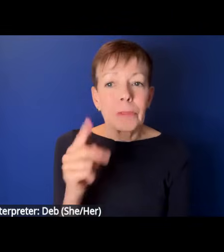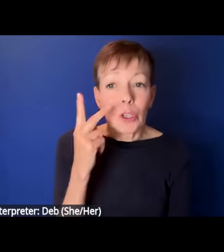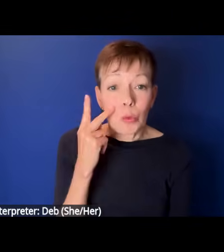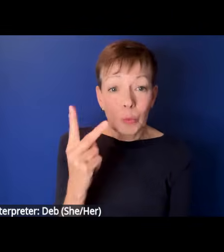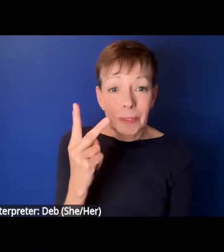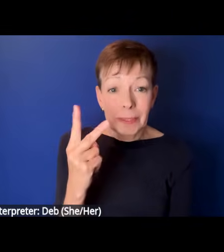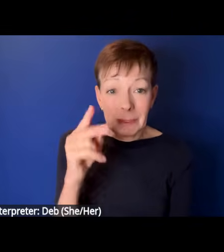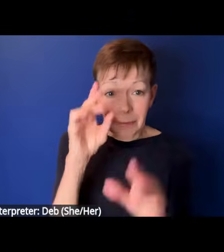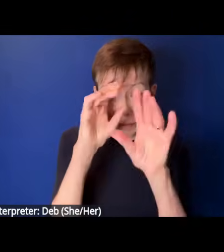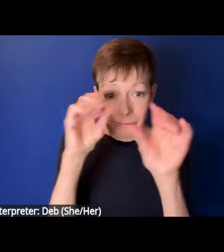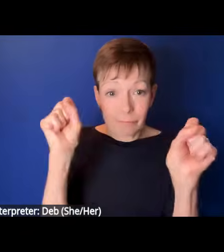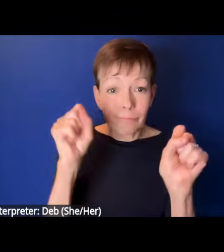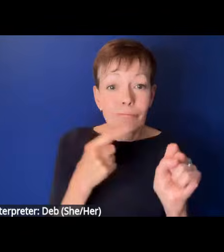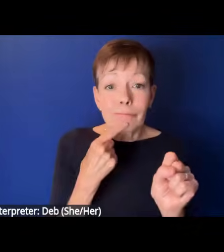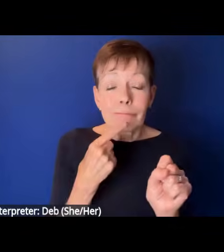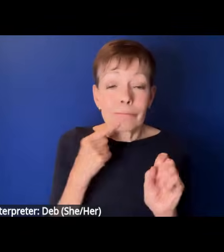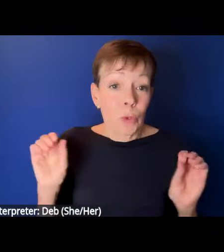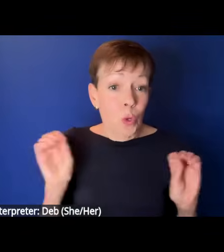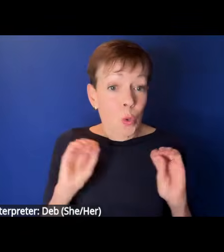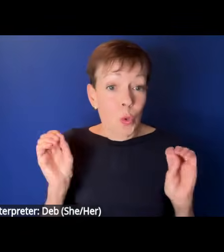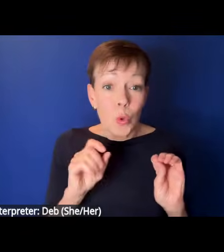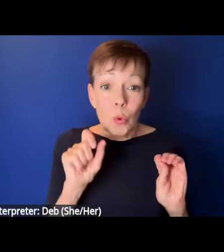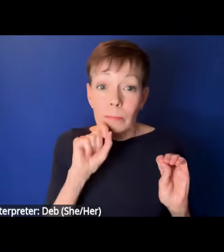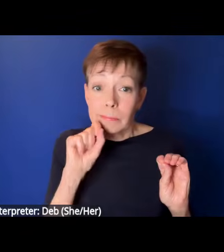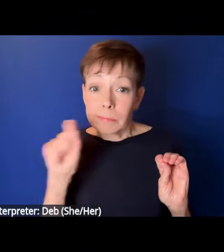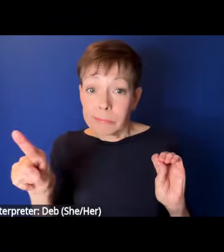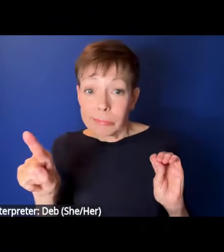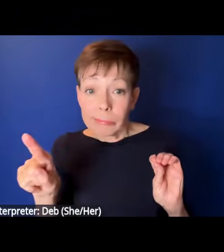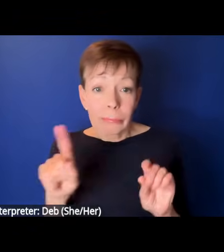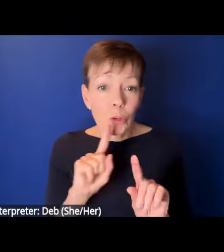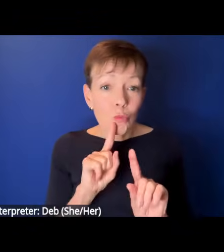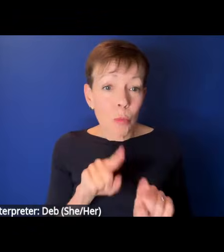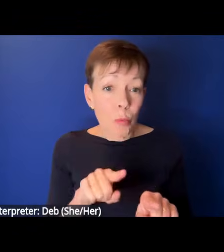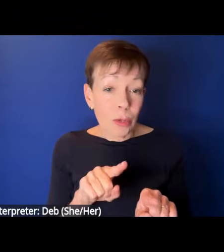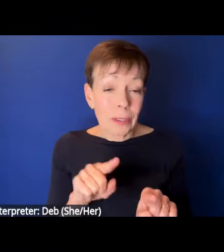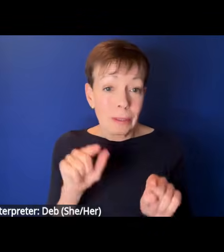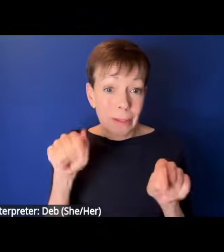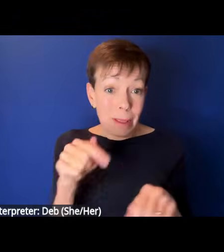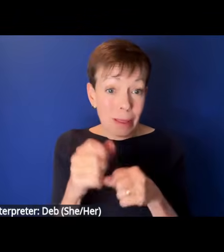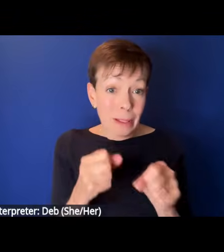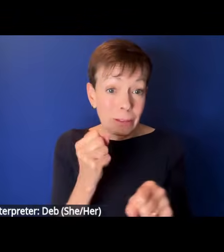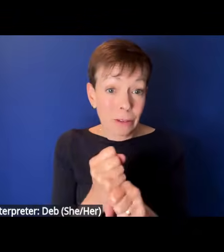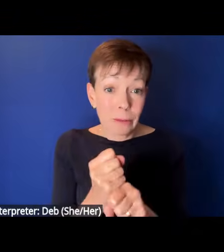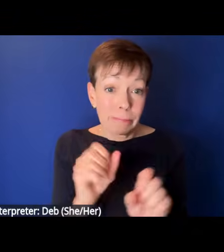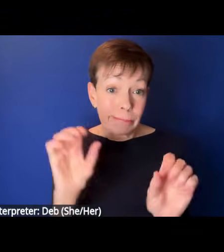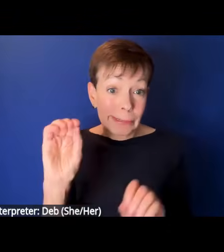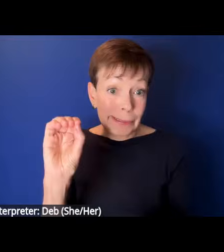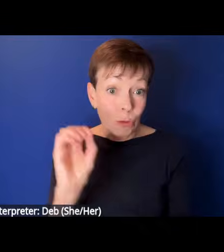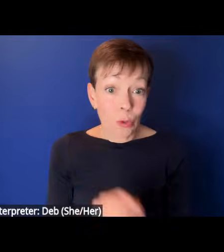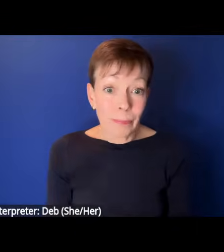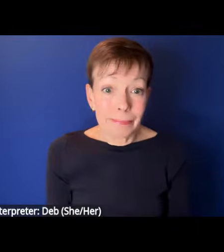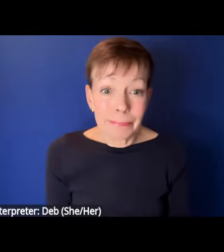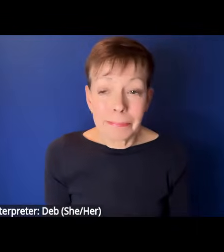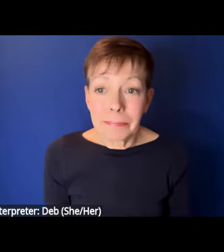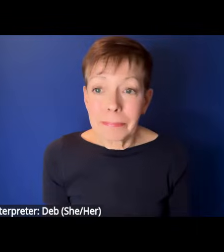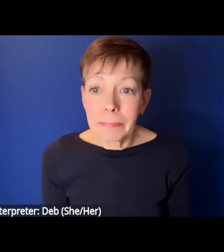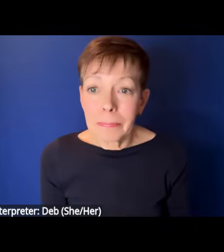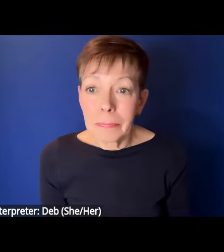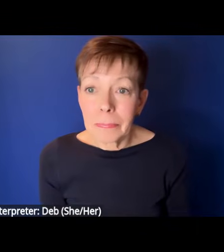there have been no reports this year, so it's all zero, so there's nothing to share or report on this.